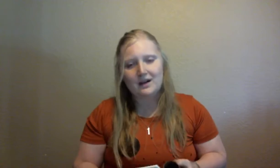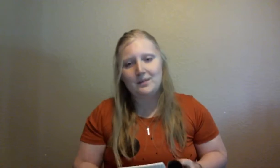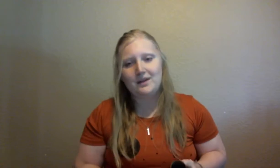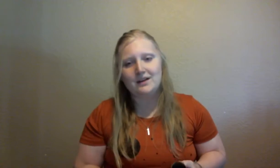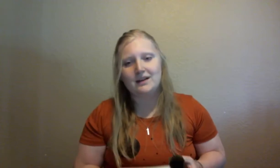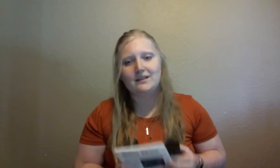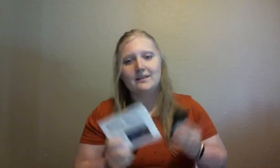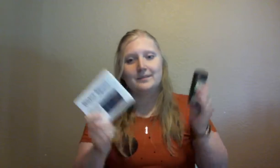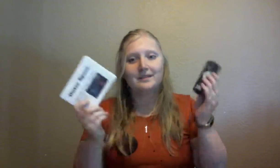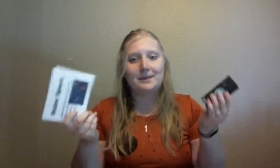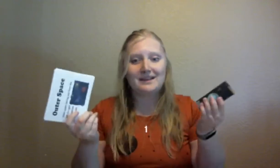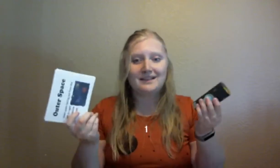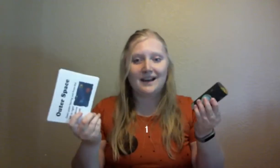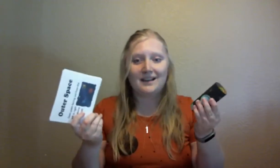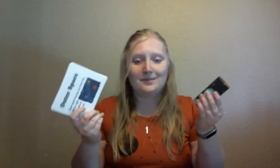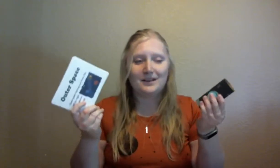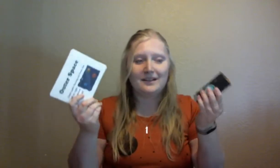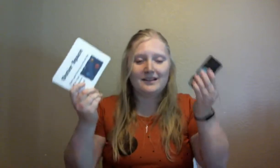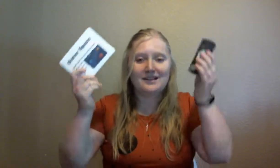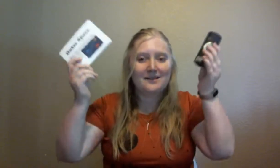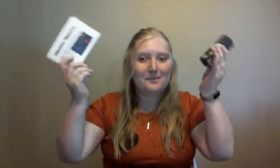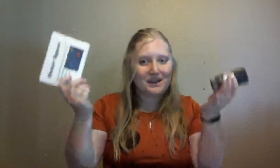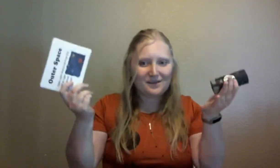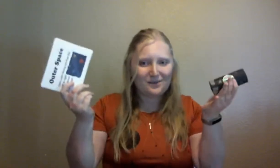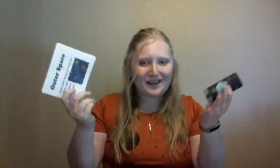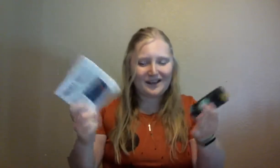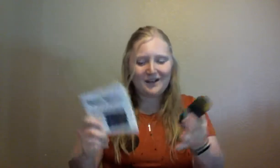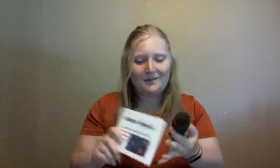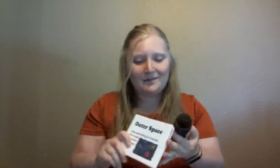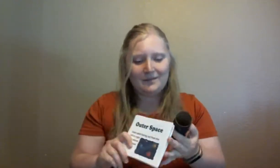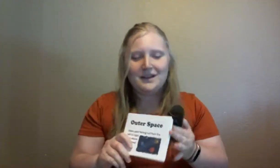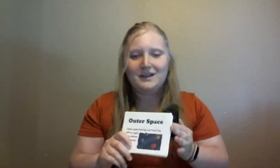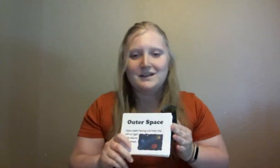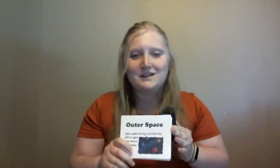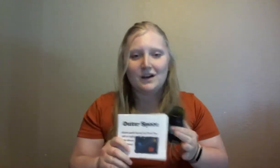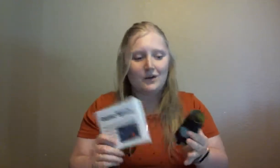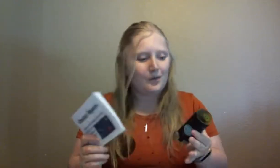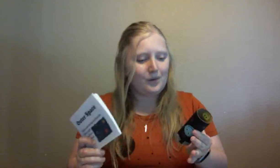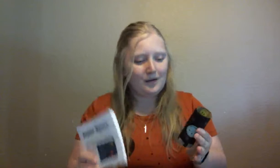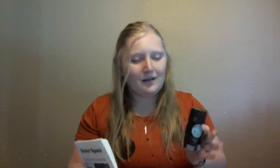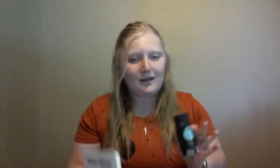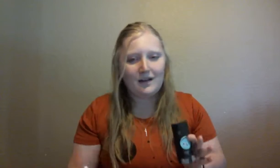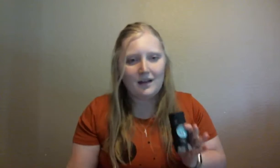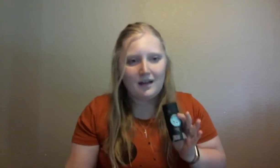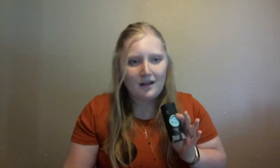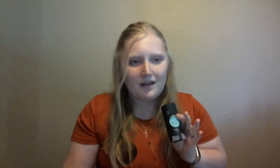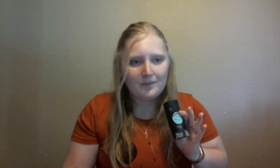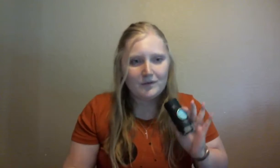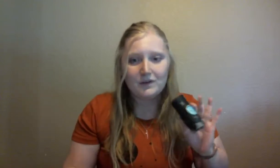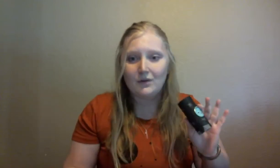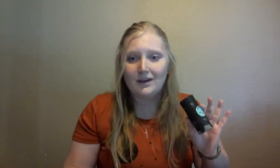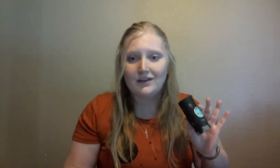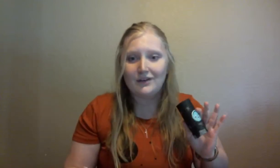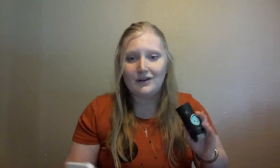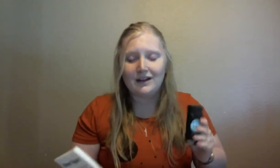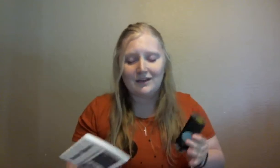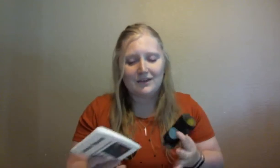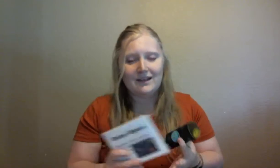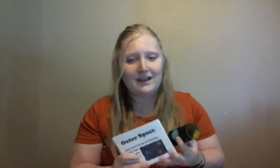be learning some space science because it's Space Week. So, just going to give a